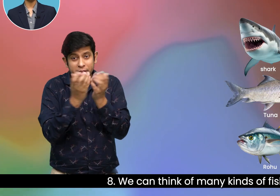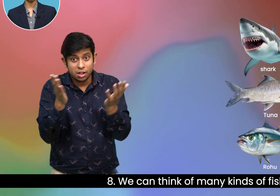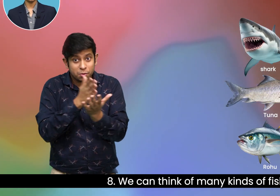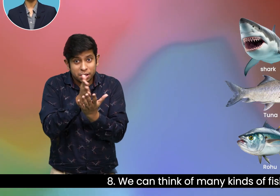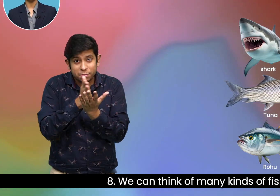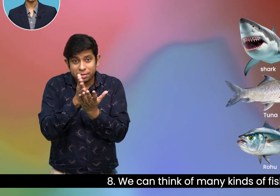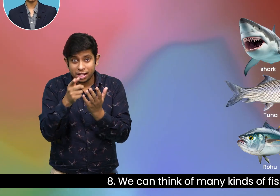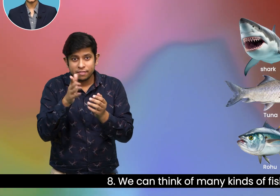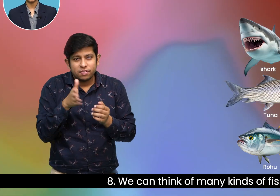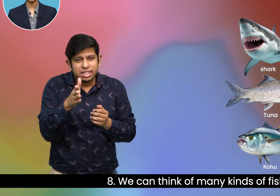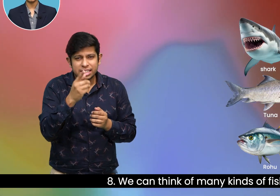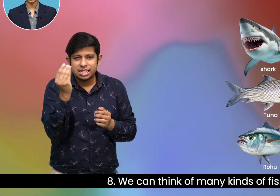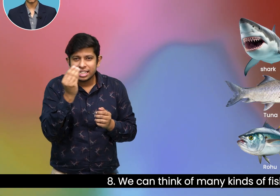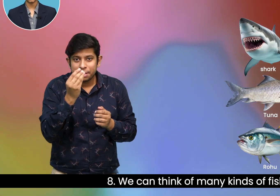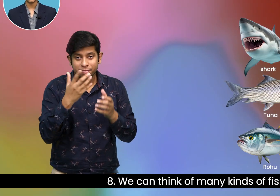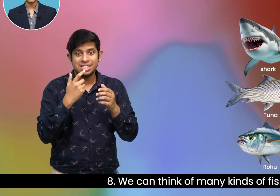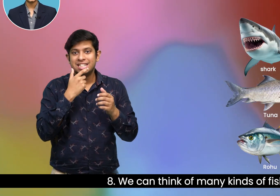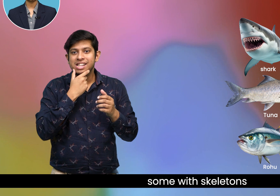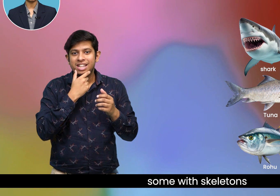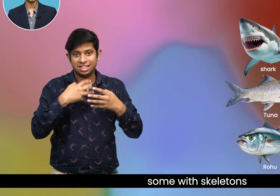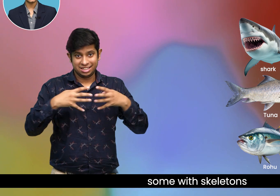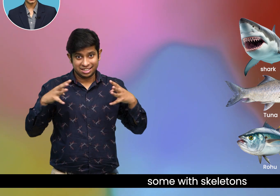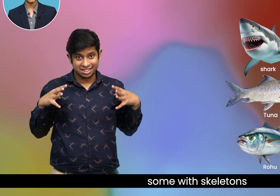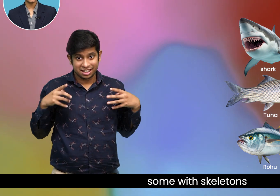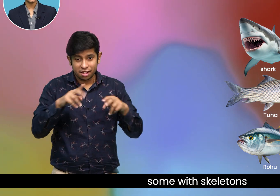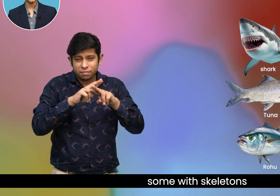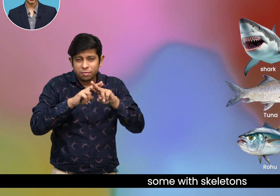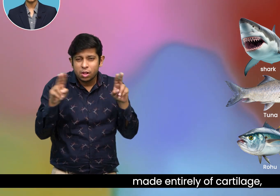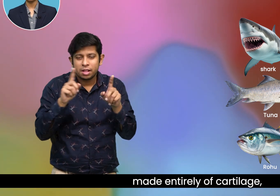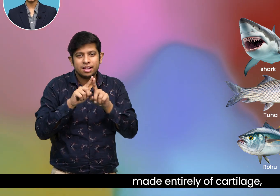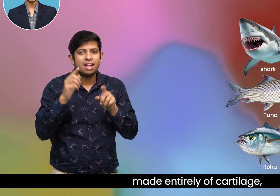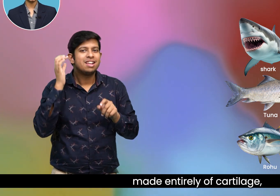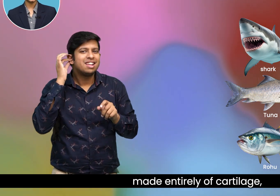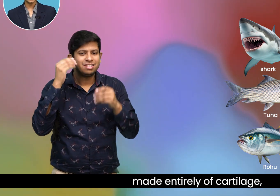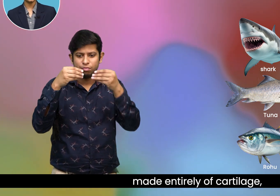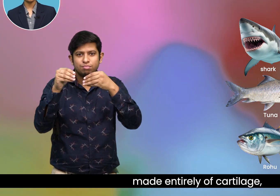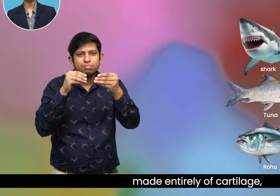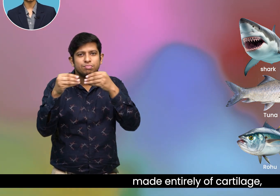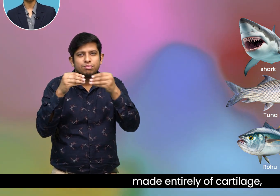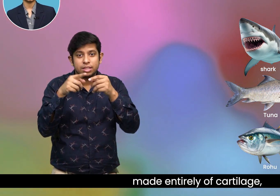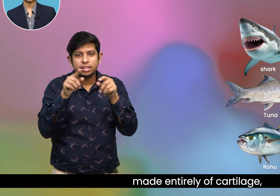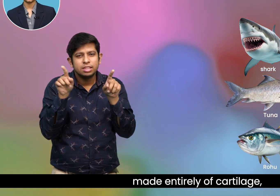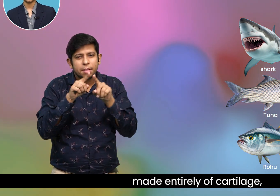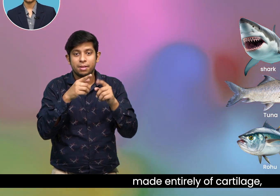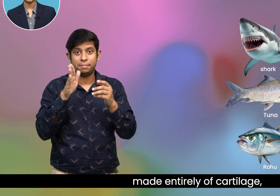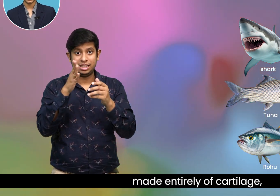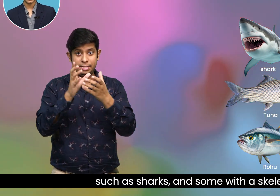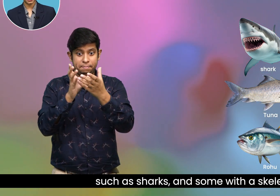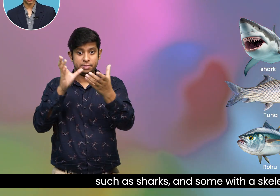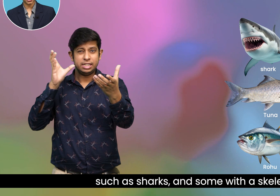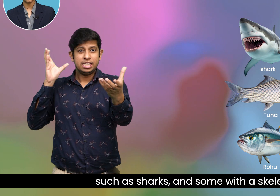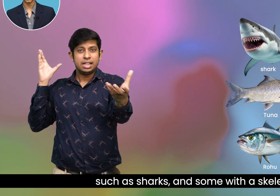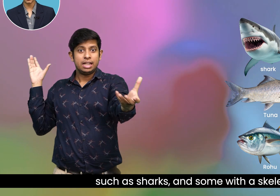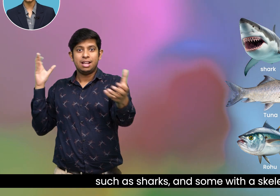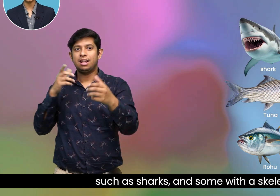We can think of many kinds of fish, some with skeletons made entirely of cartilage,